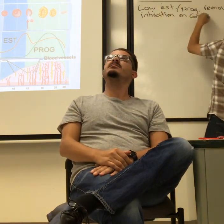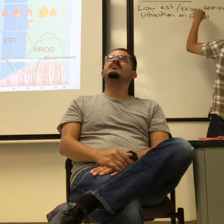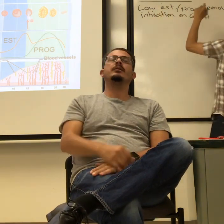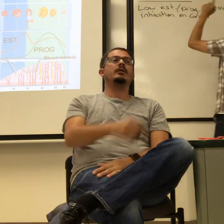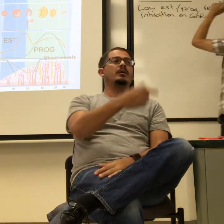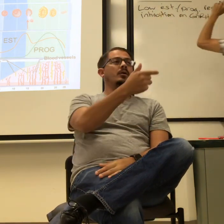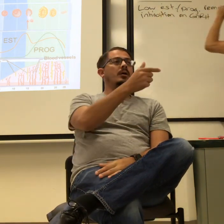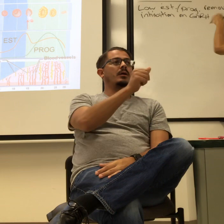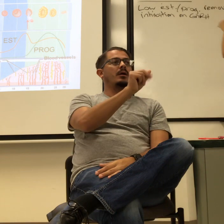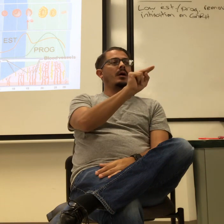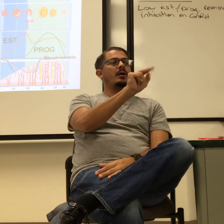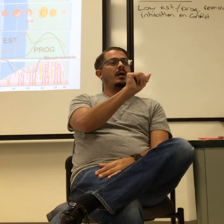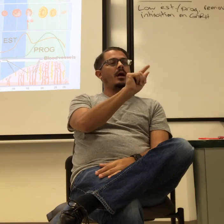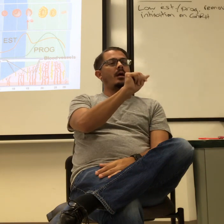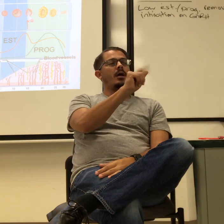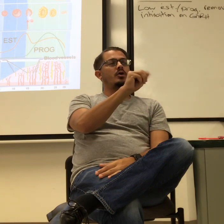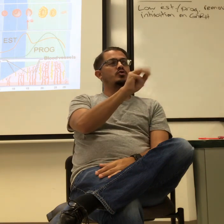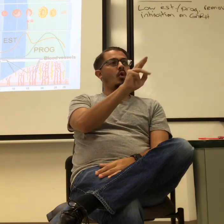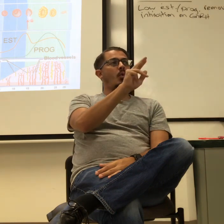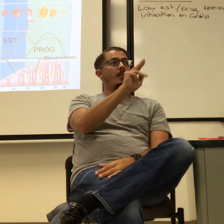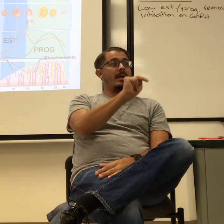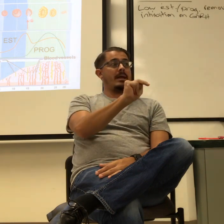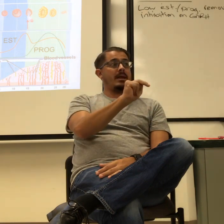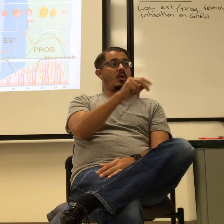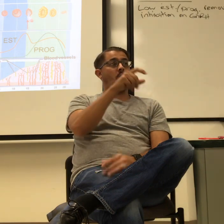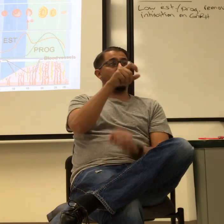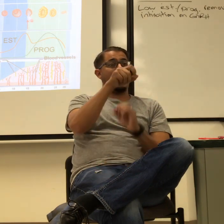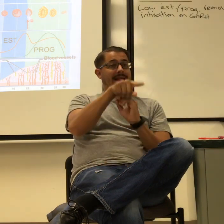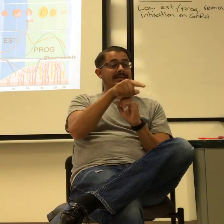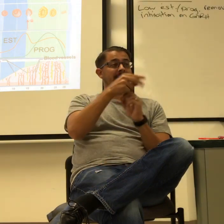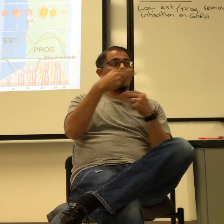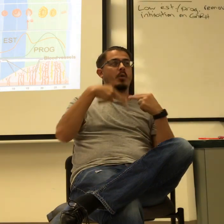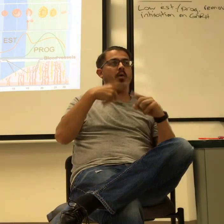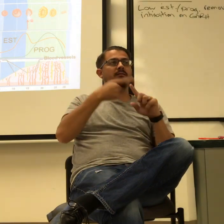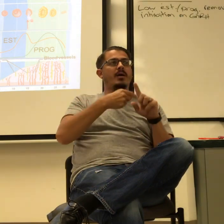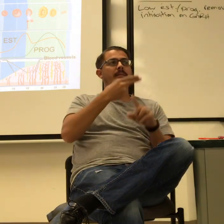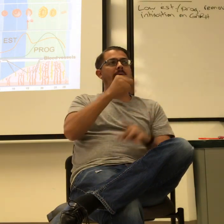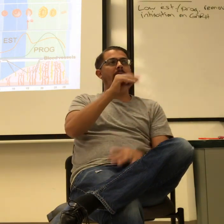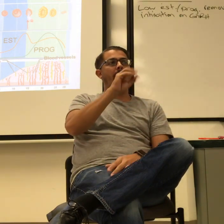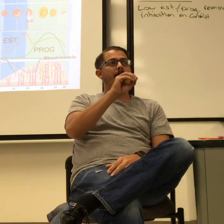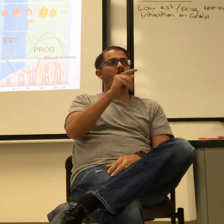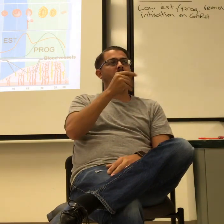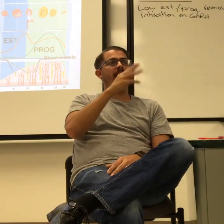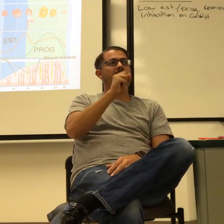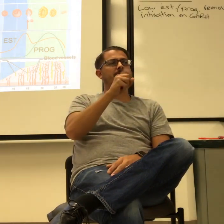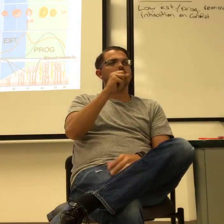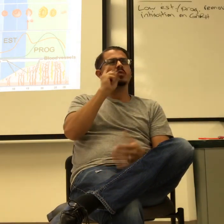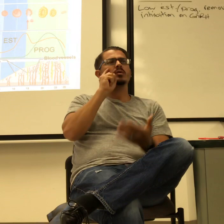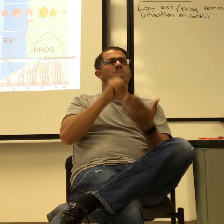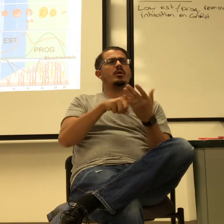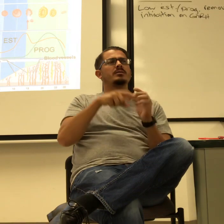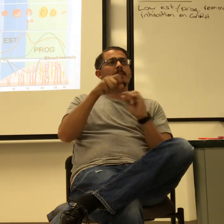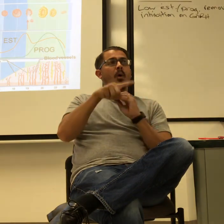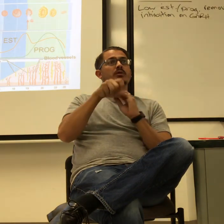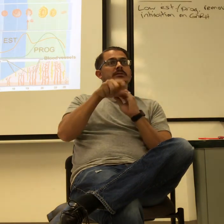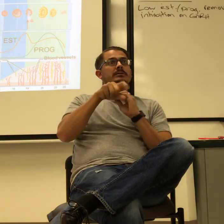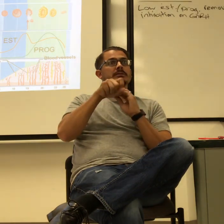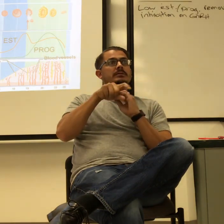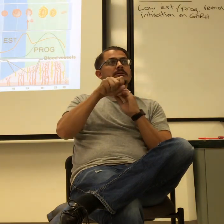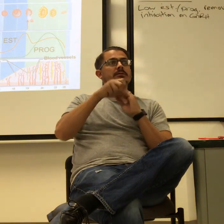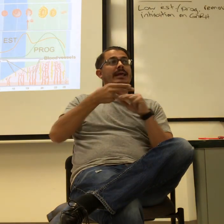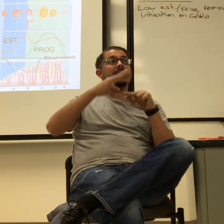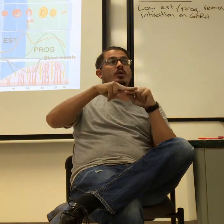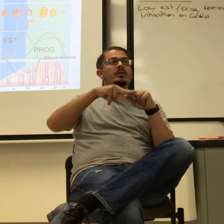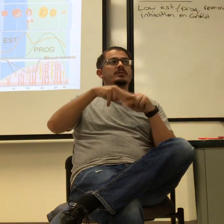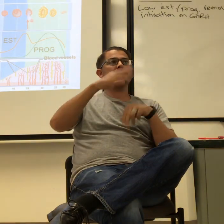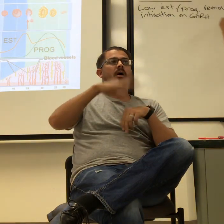Gonadotropin releasing hormone is from the hypothalamus. You'll see the pulses start to increase days 1 to 5.